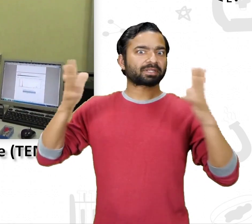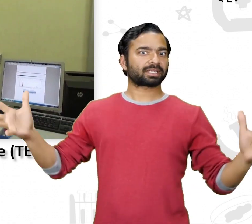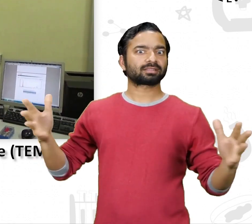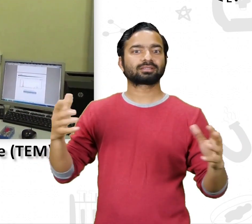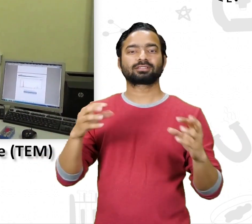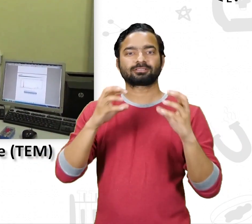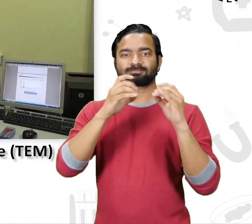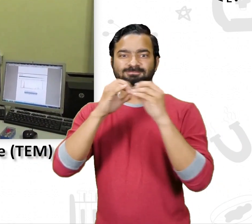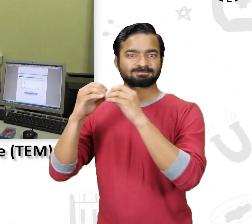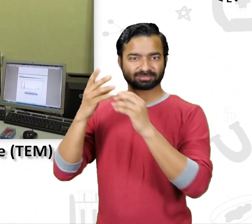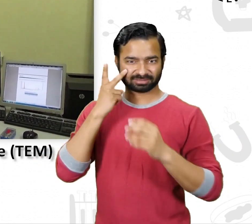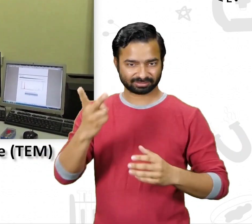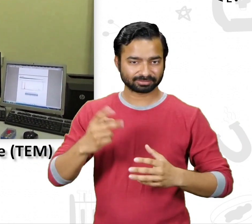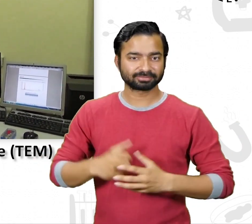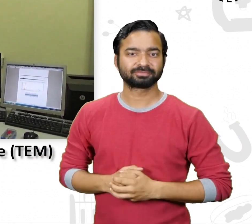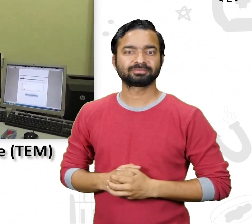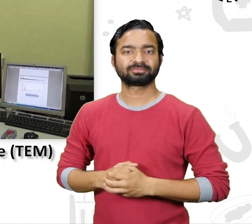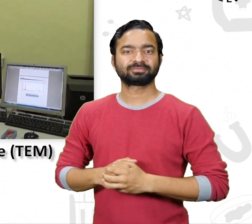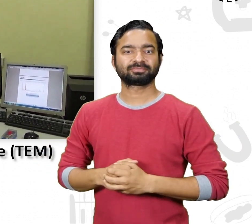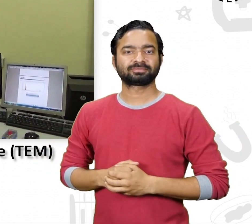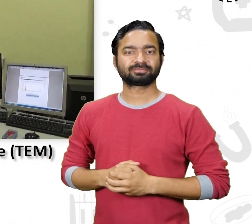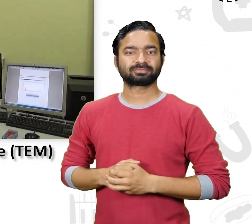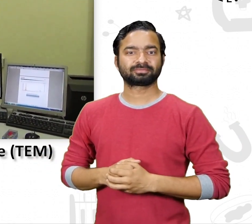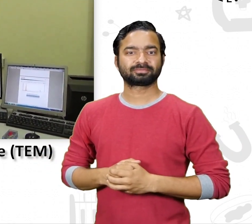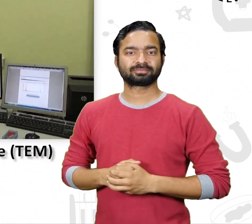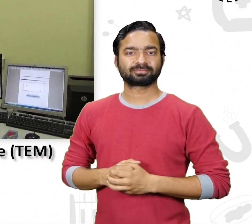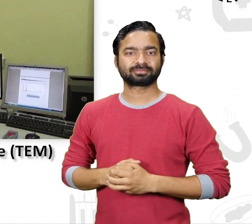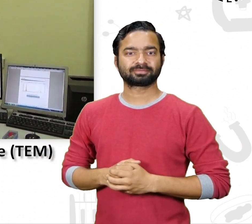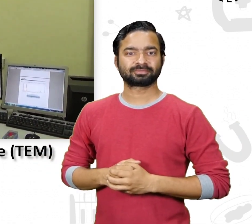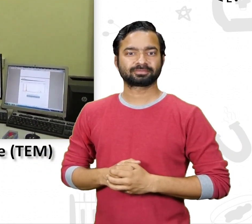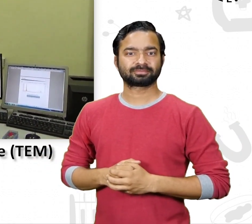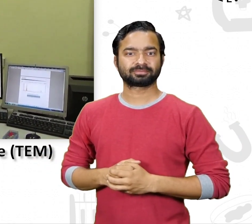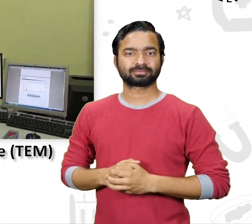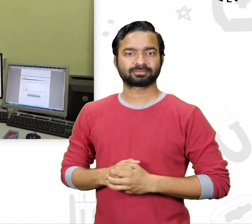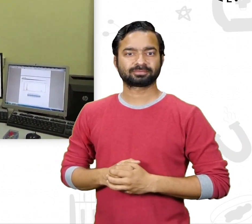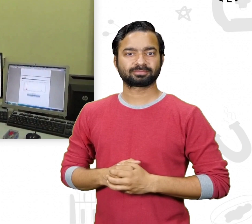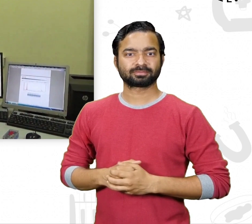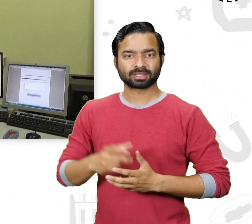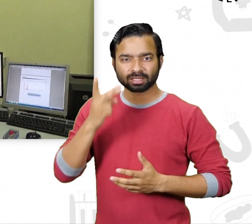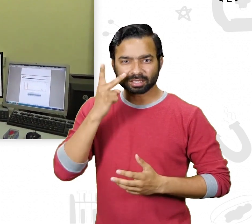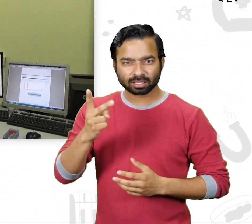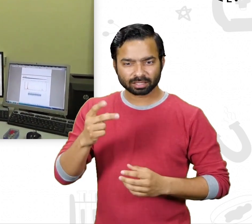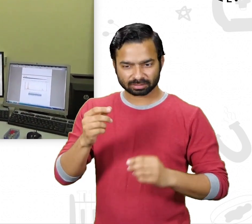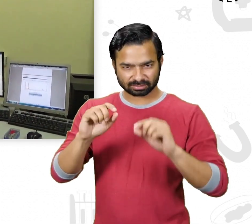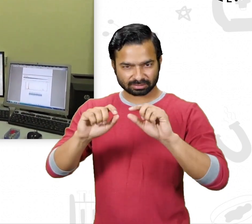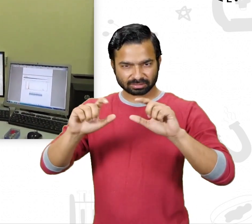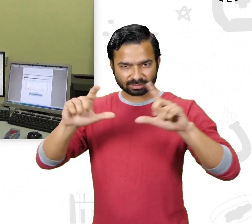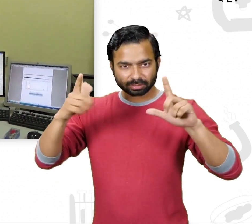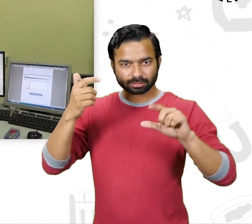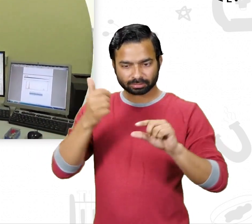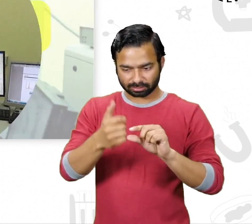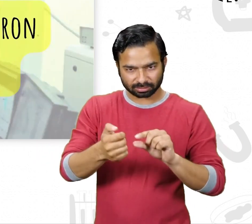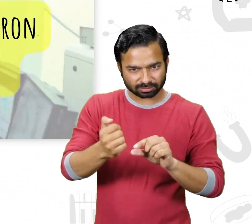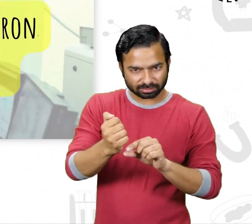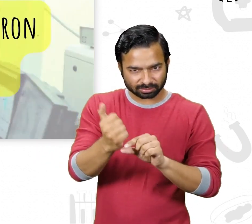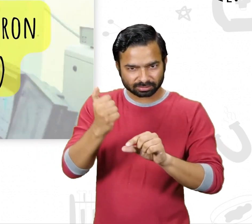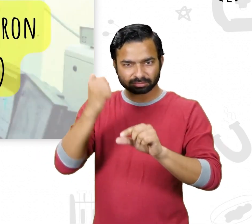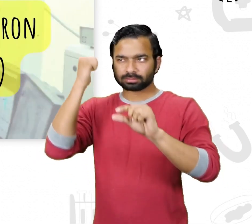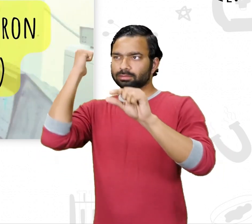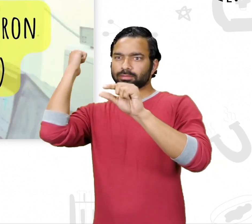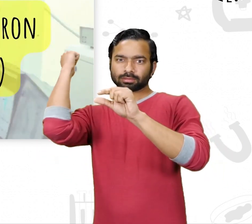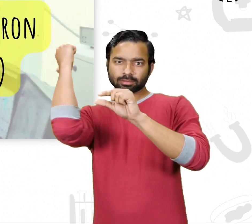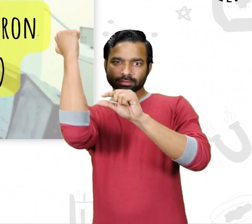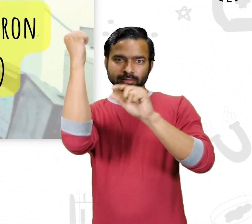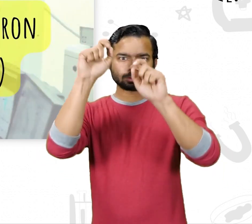surface morphology as well as what are the elements present in the specimen that can also be analyzed very easily.